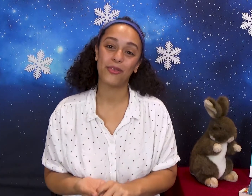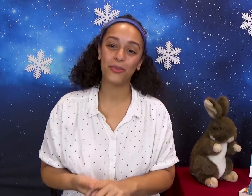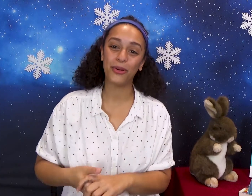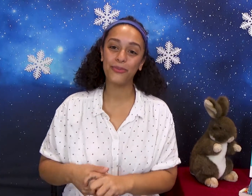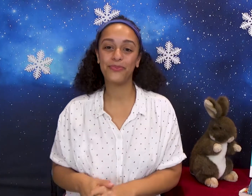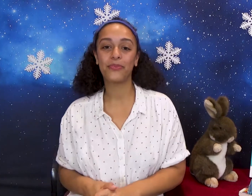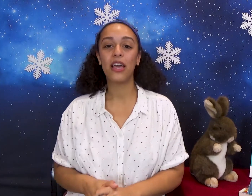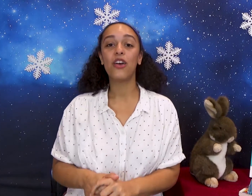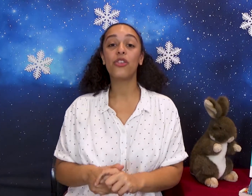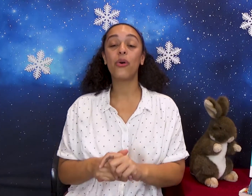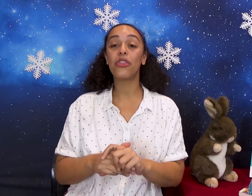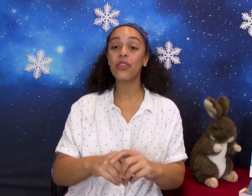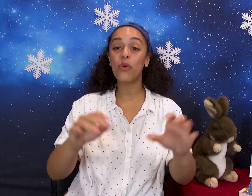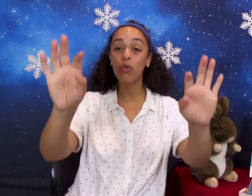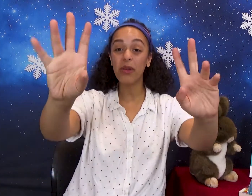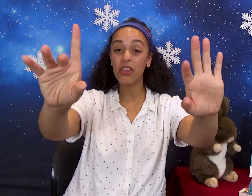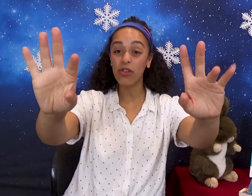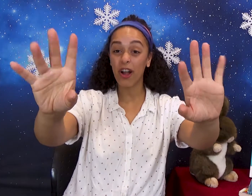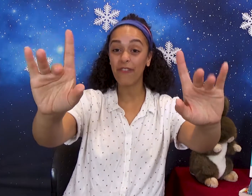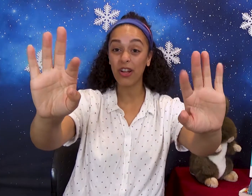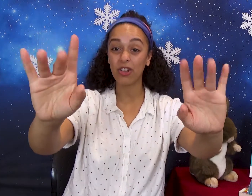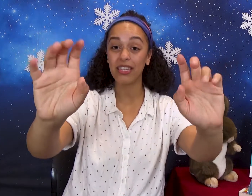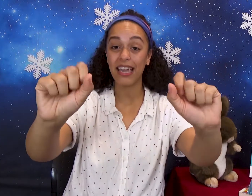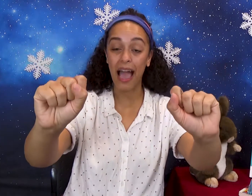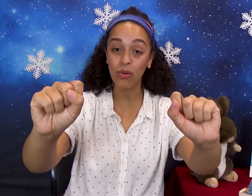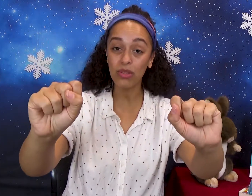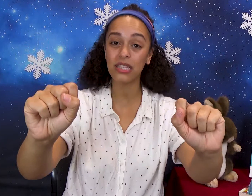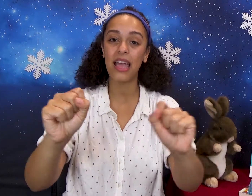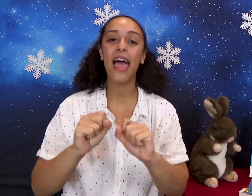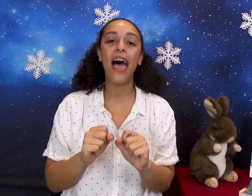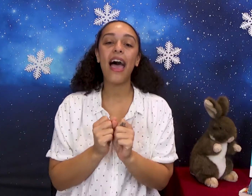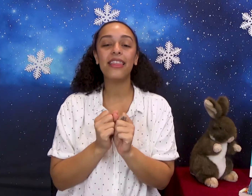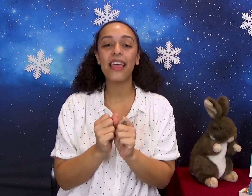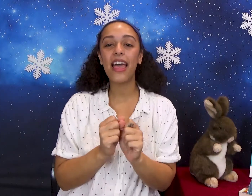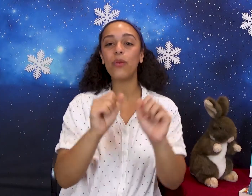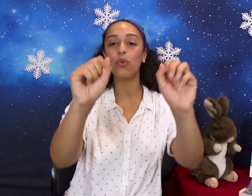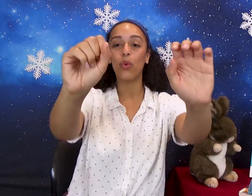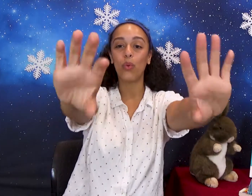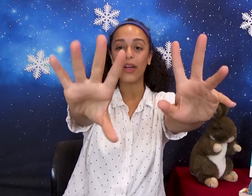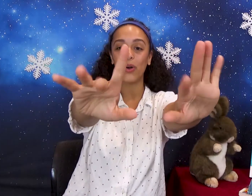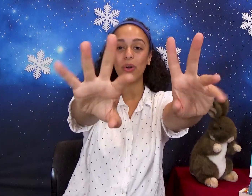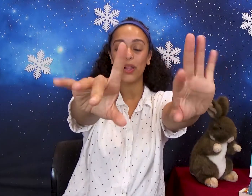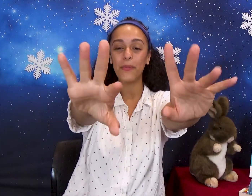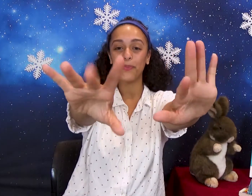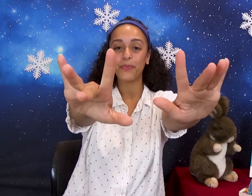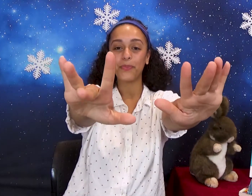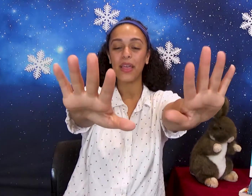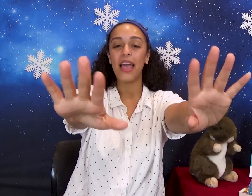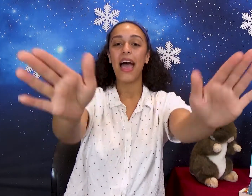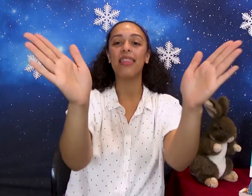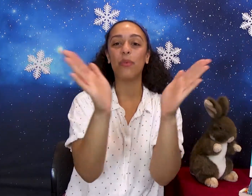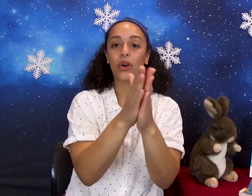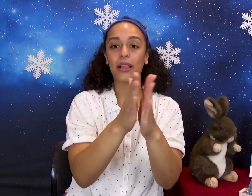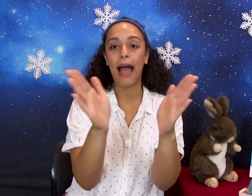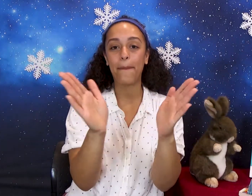possible. So this one we'll be using our fingers to count and then we'll wiggle and then we'll clap.